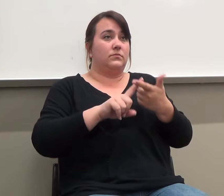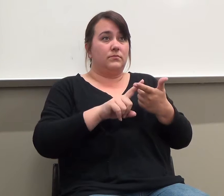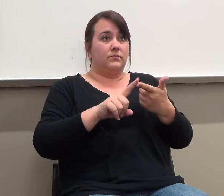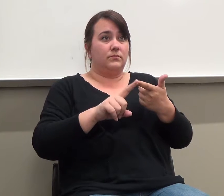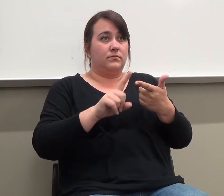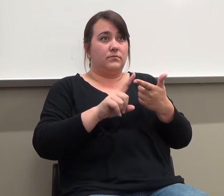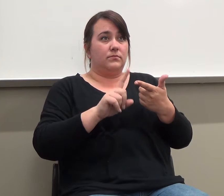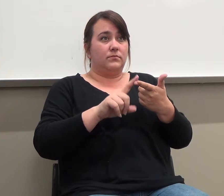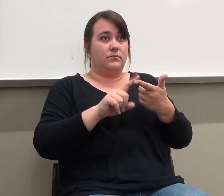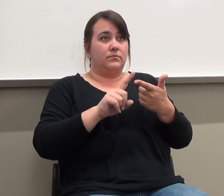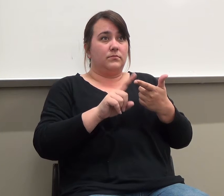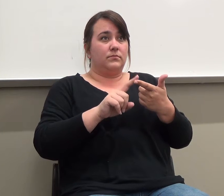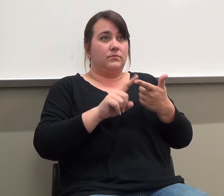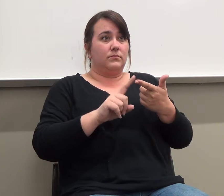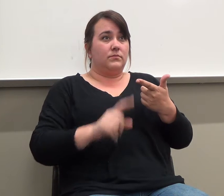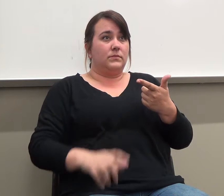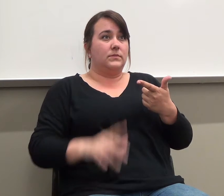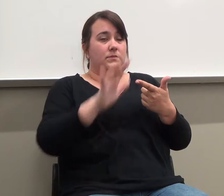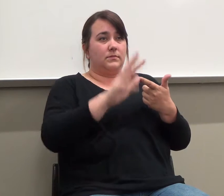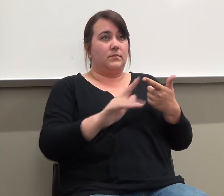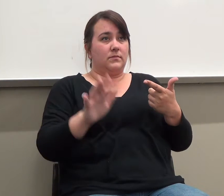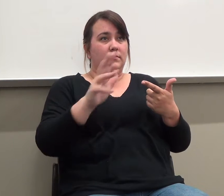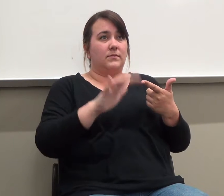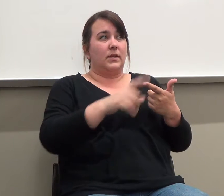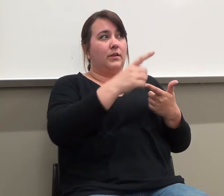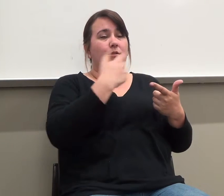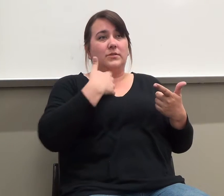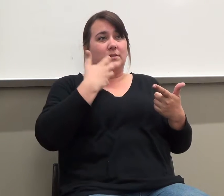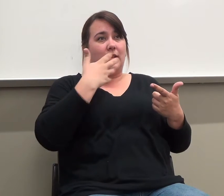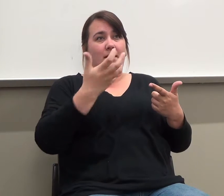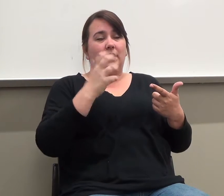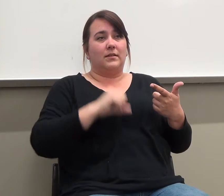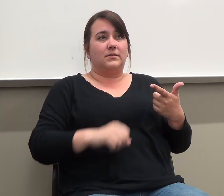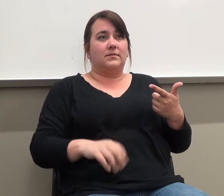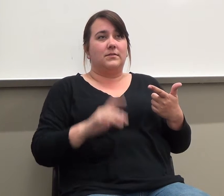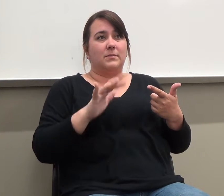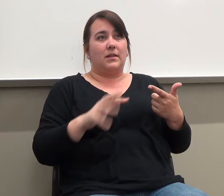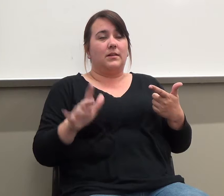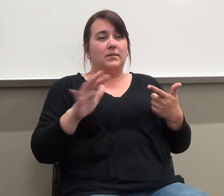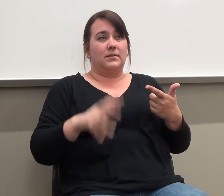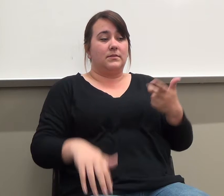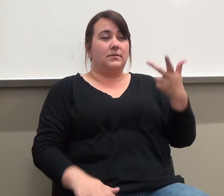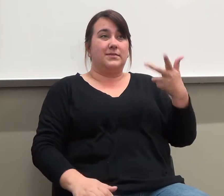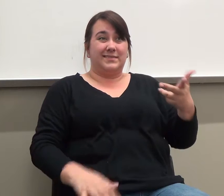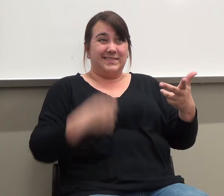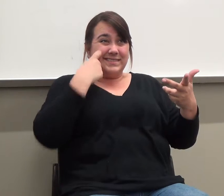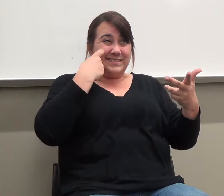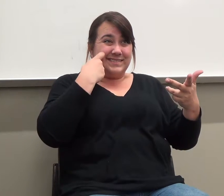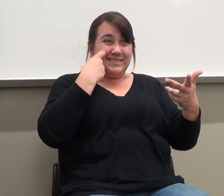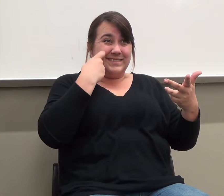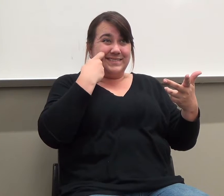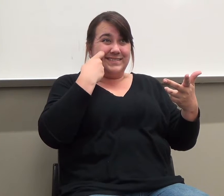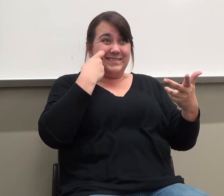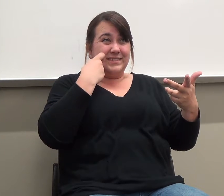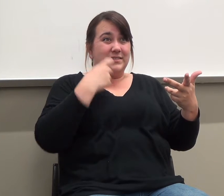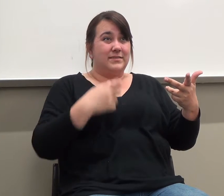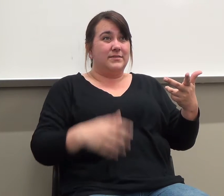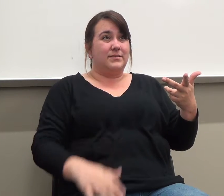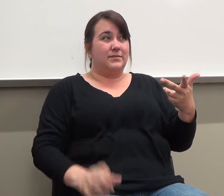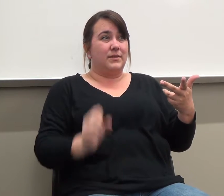And what was the second one? Spelling. Okay, spelling, good. And the one you just got back?